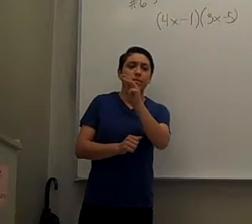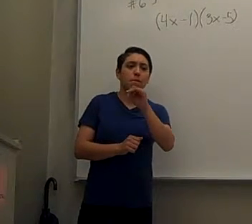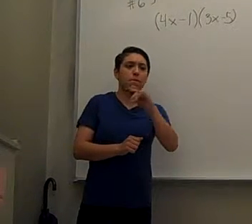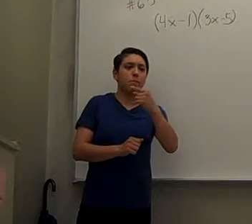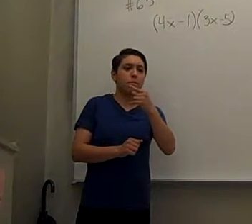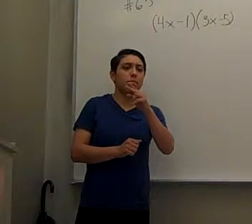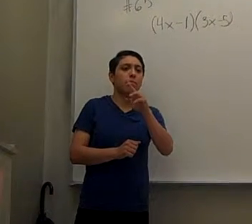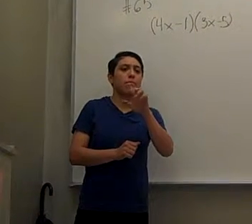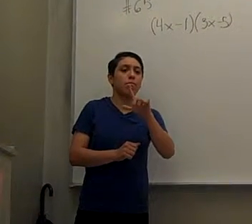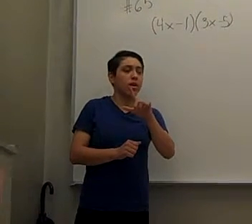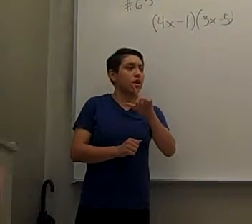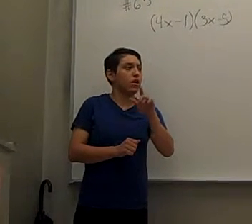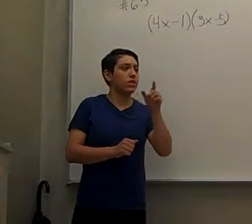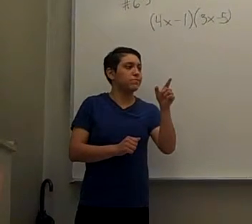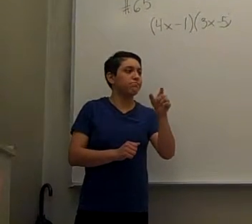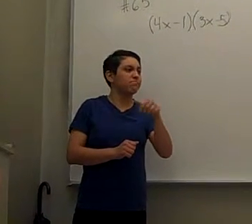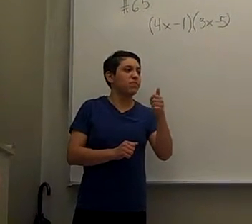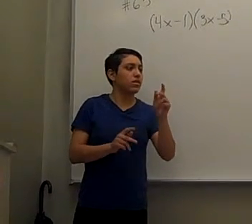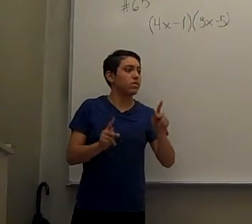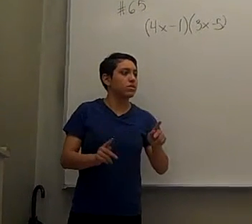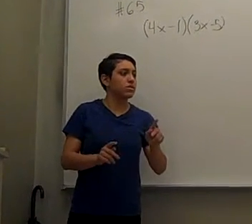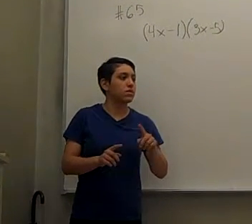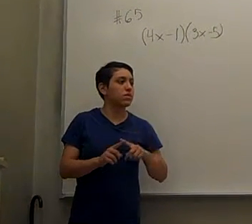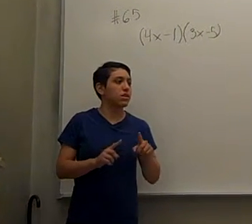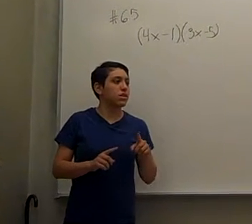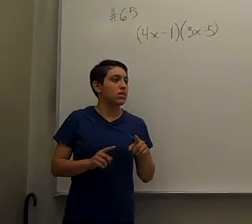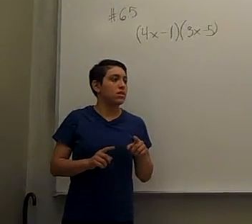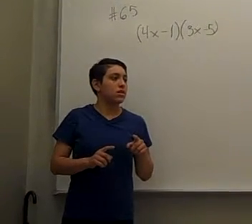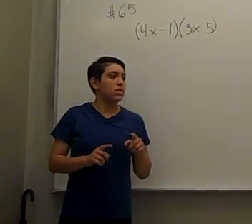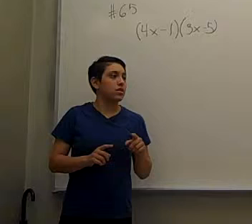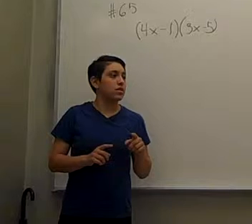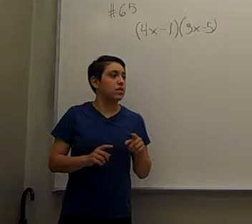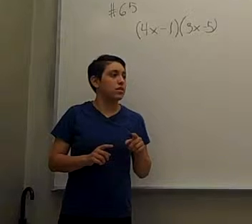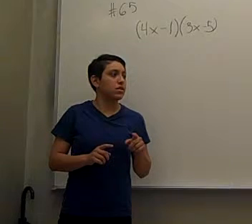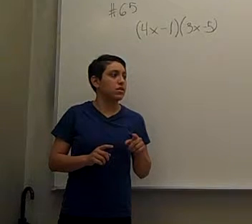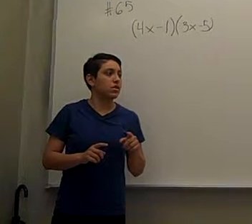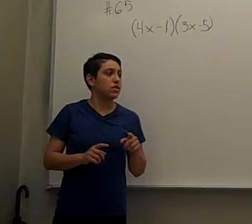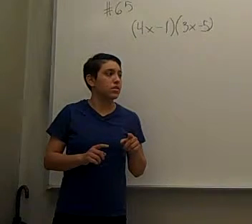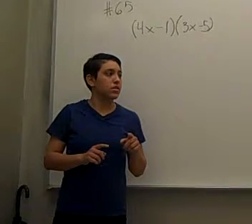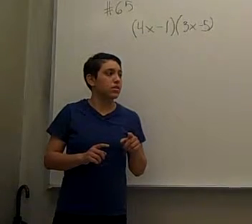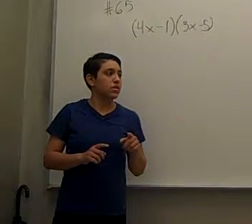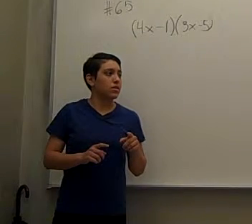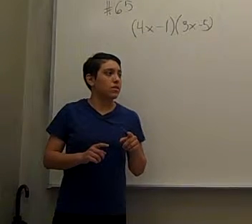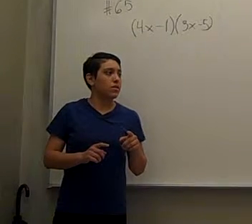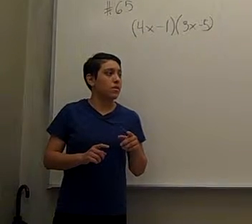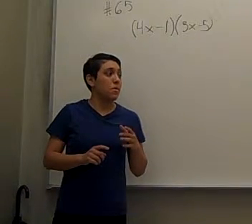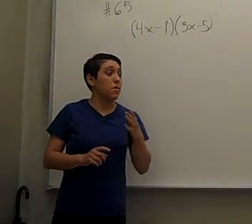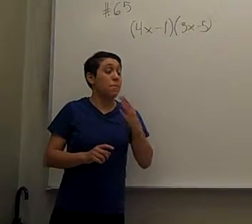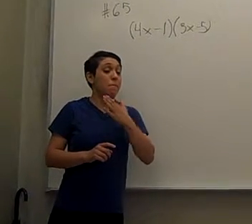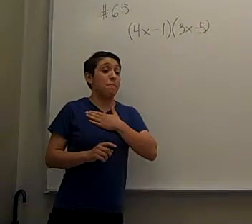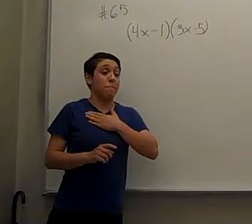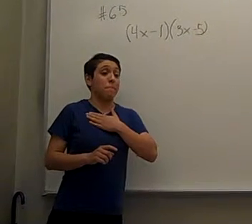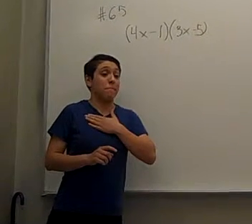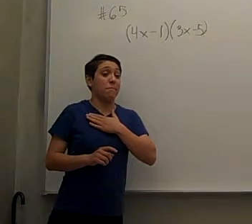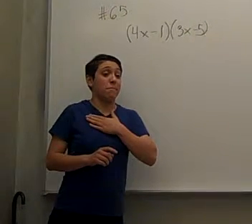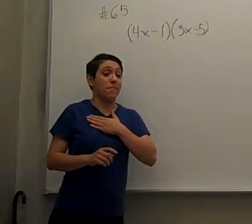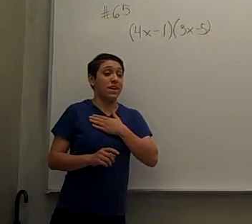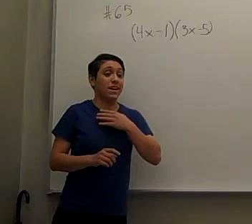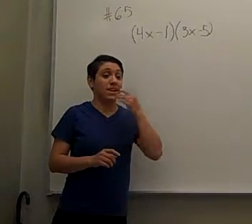but my tacky way of thinking about it is that it's like going to a party in two separate